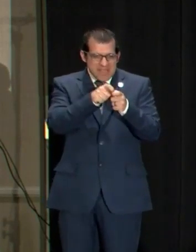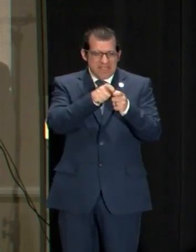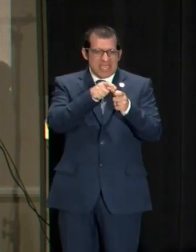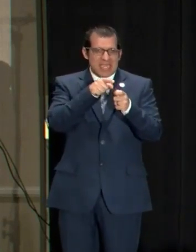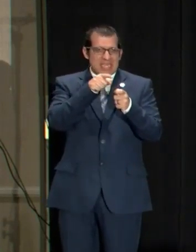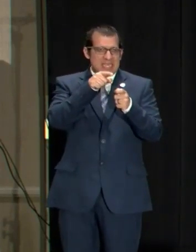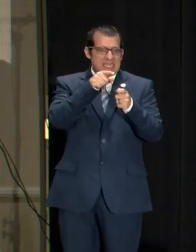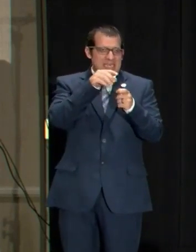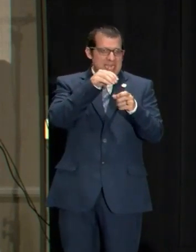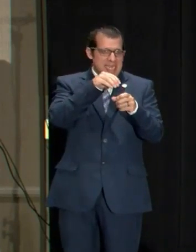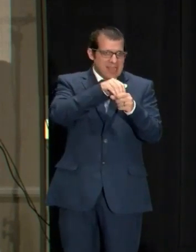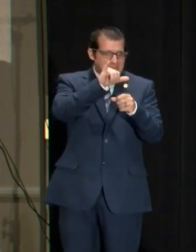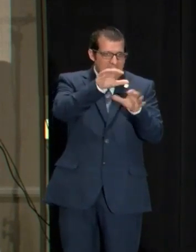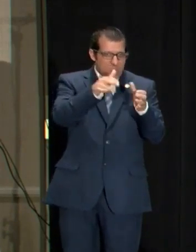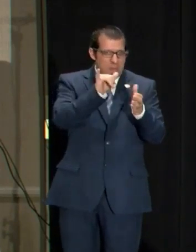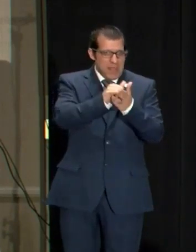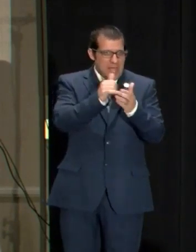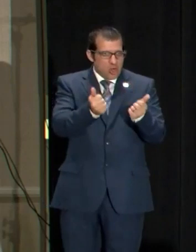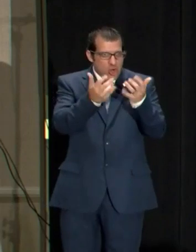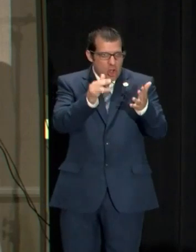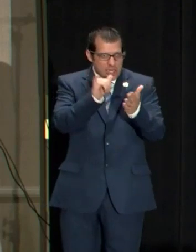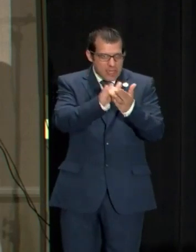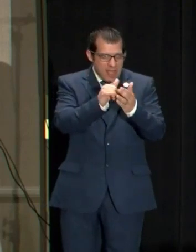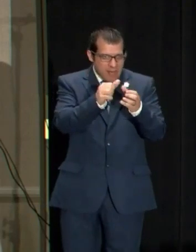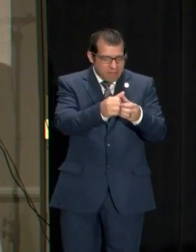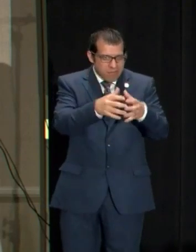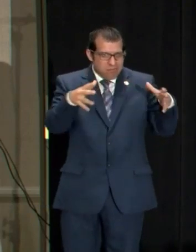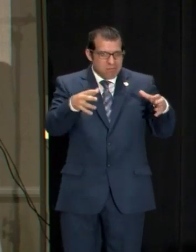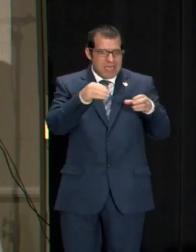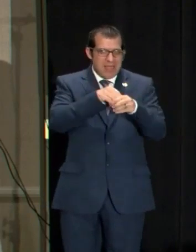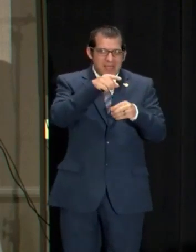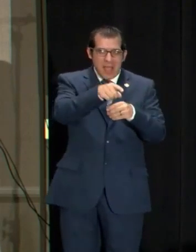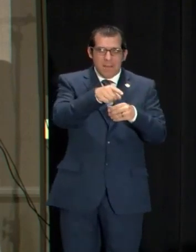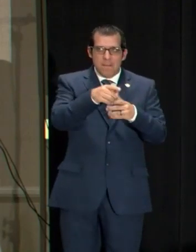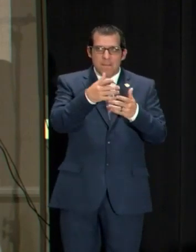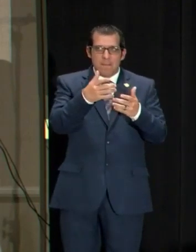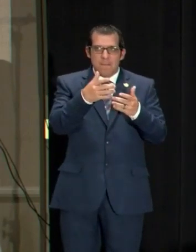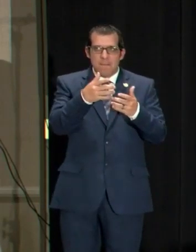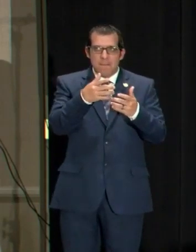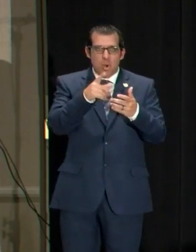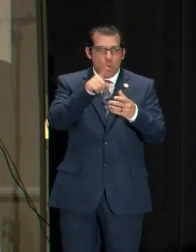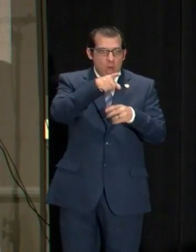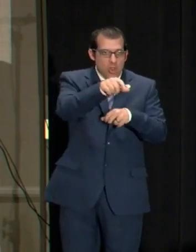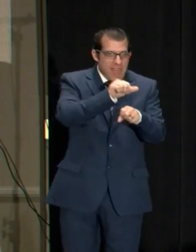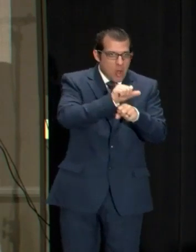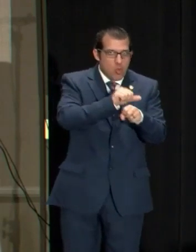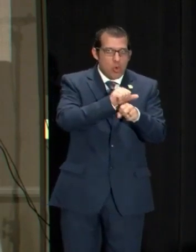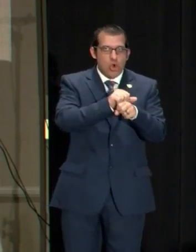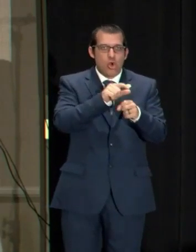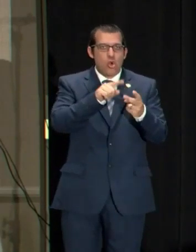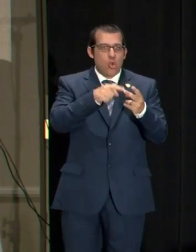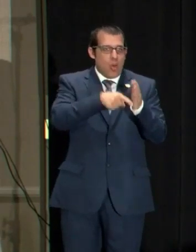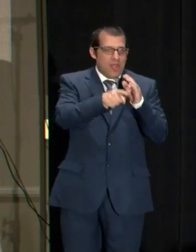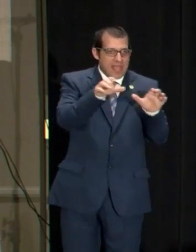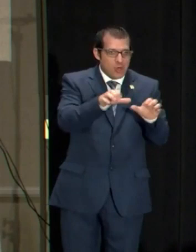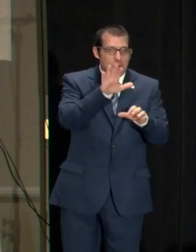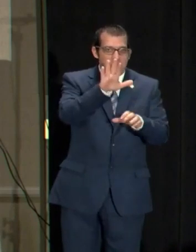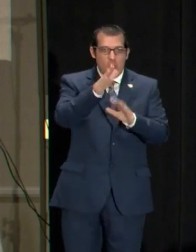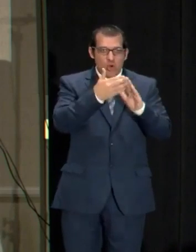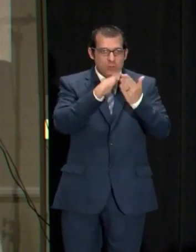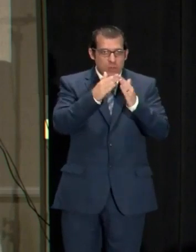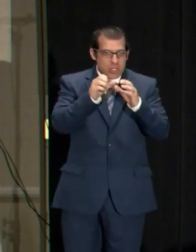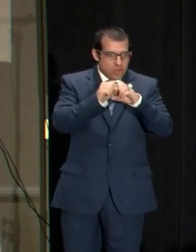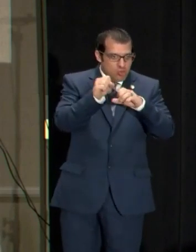state that is causing this rapid rise in COVID-19 cases among them? Is it where they work, what they do, their community